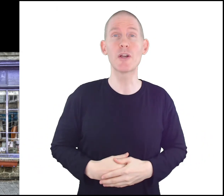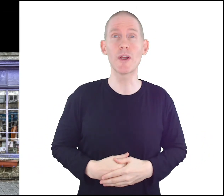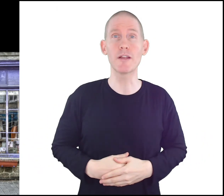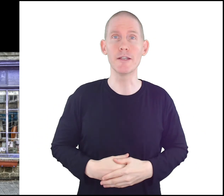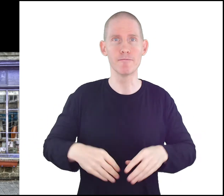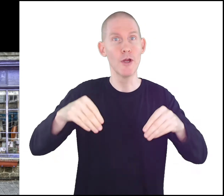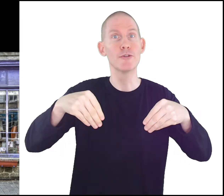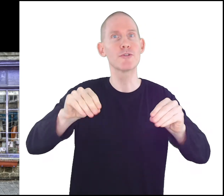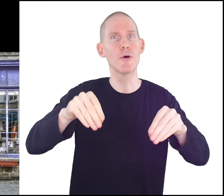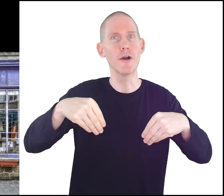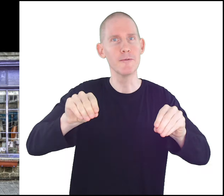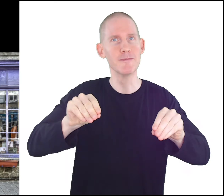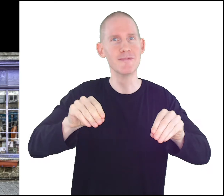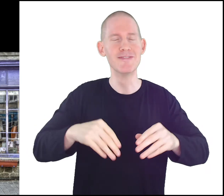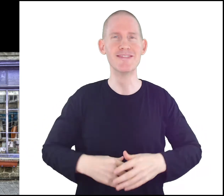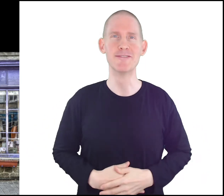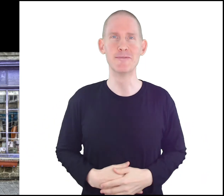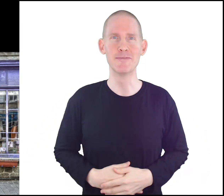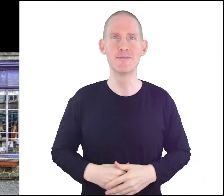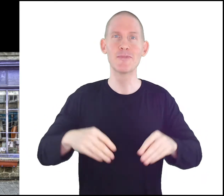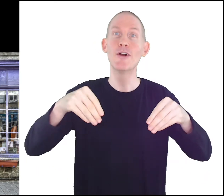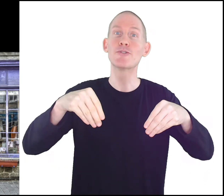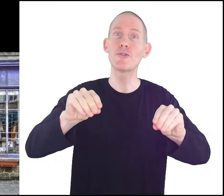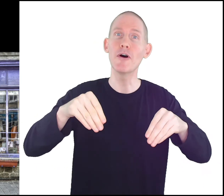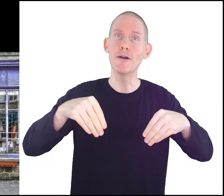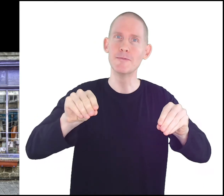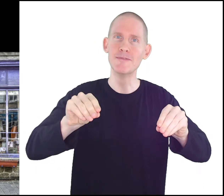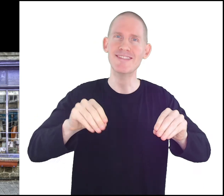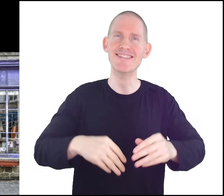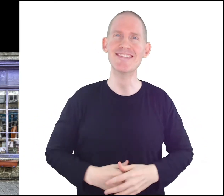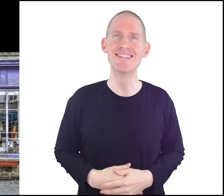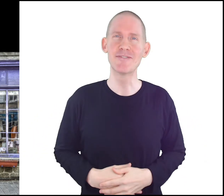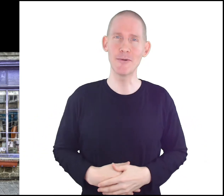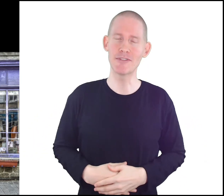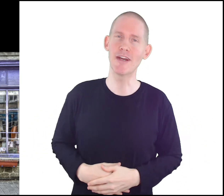quickly. Store. Store. From the side.